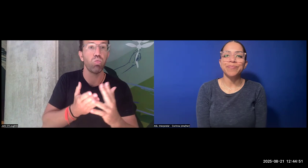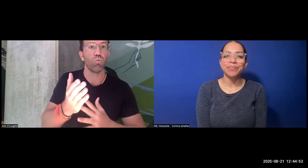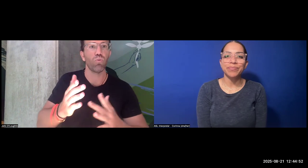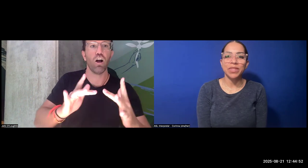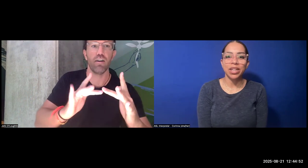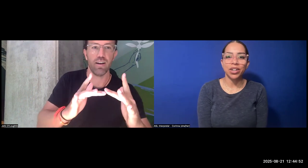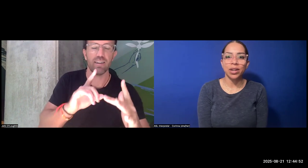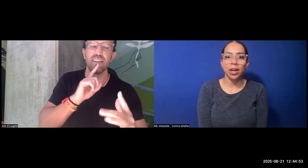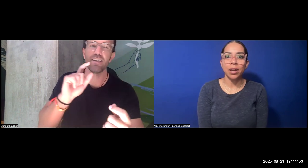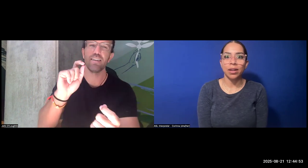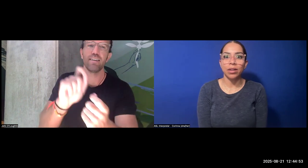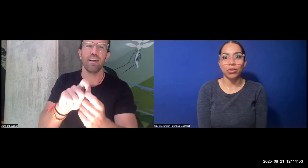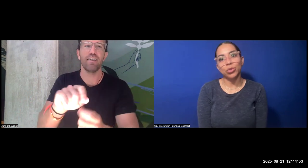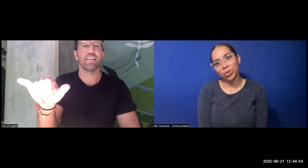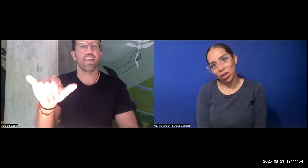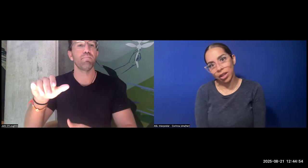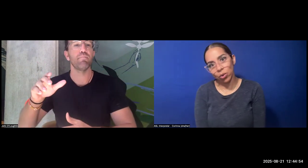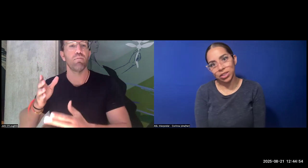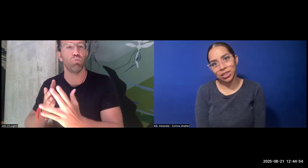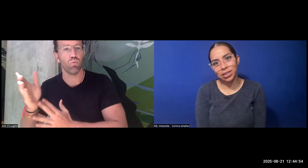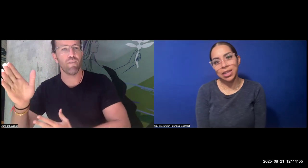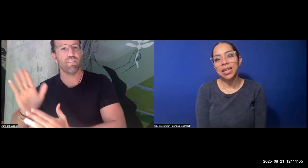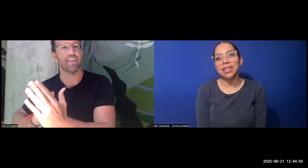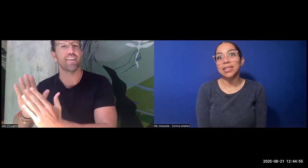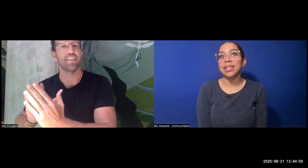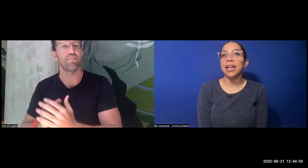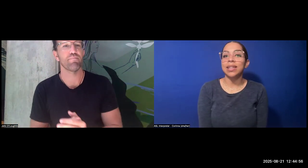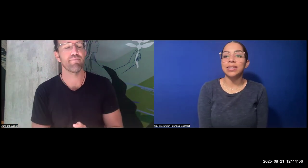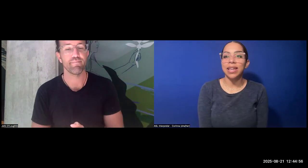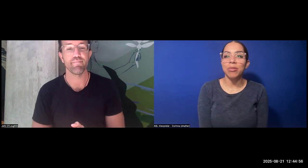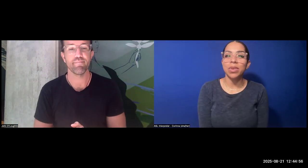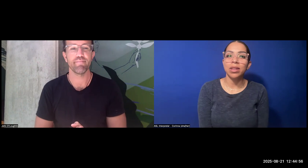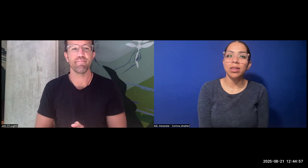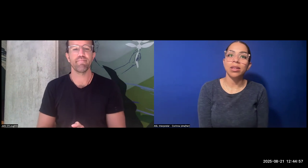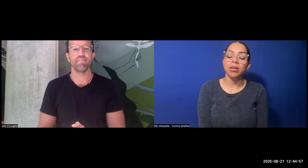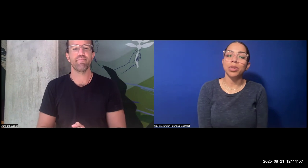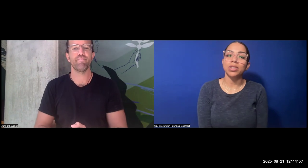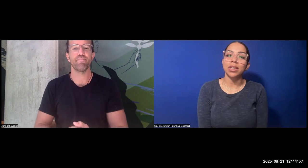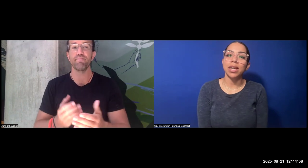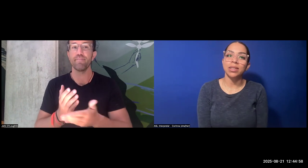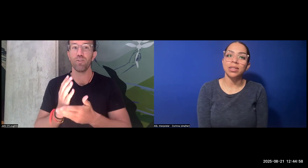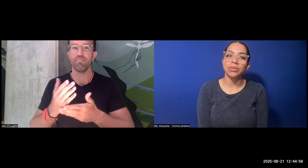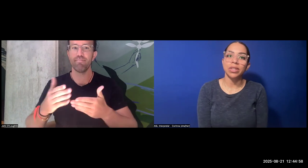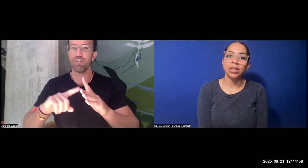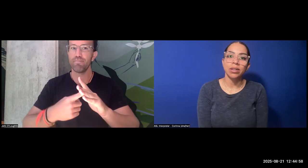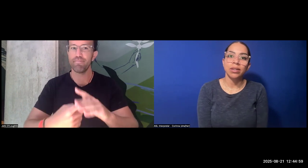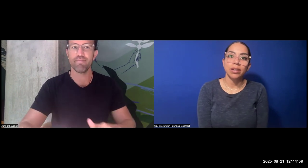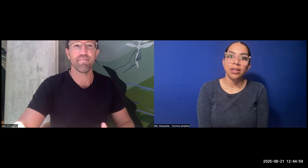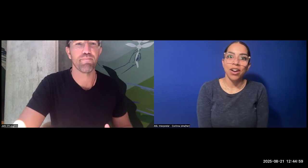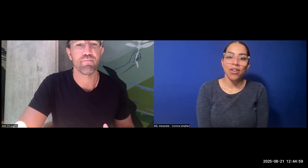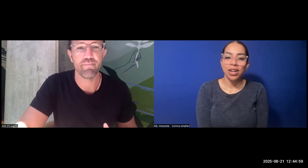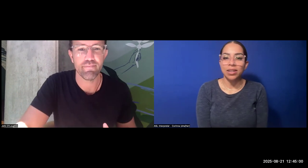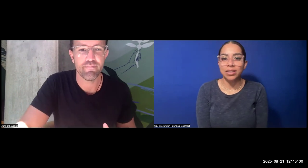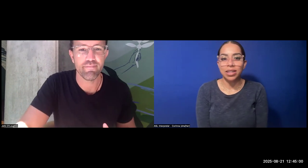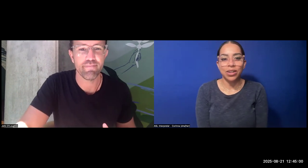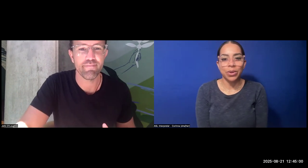do here through the online courses is exactly the same in the in-person classes, really.